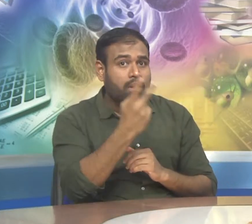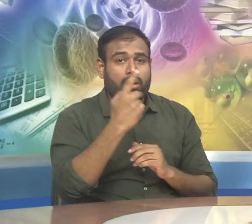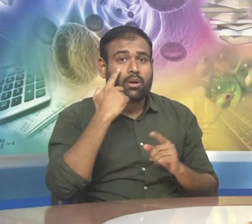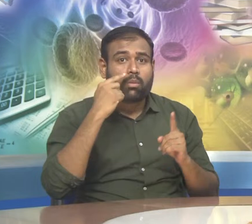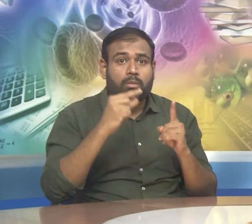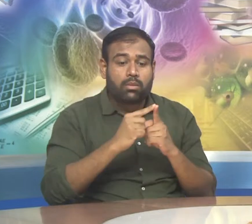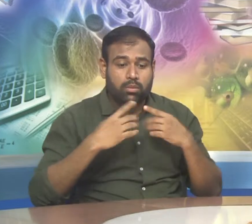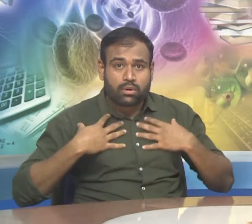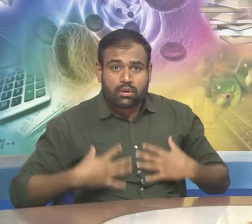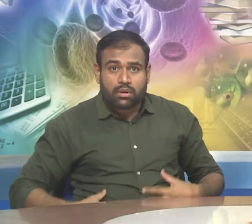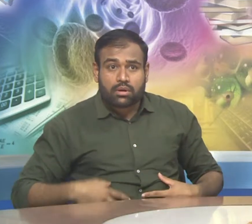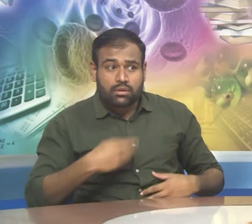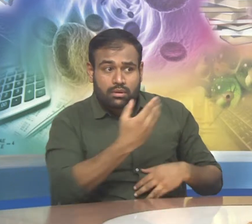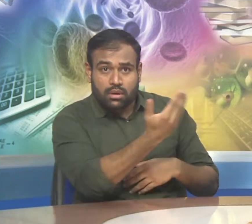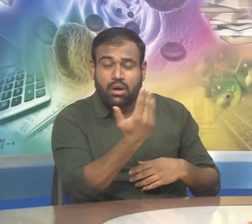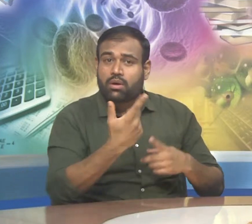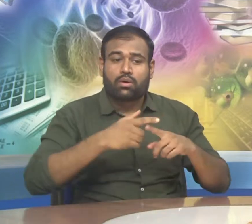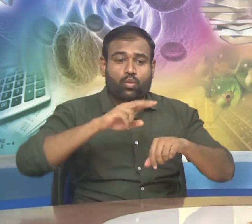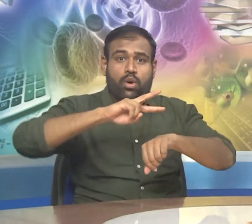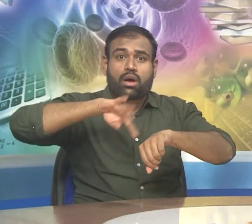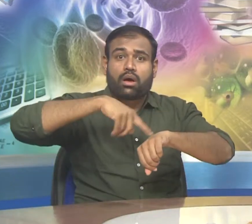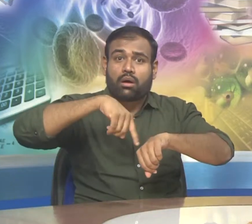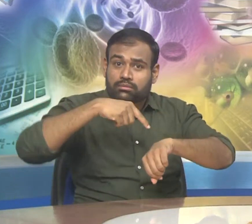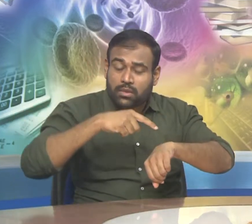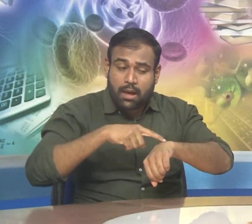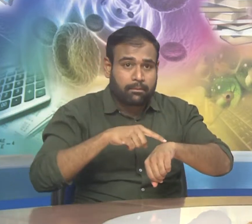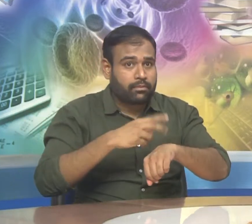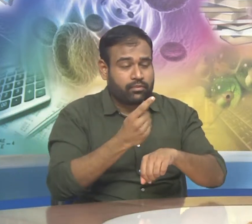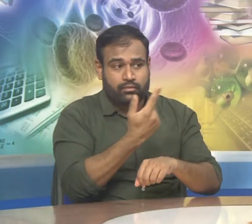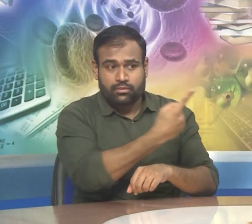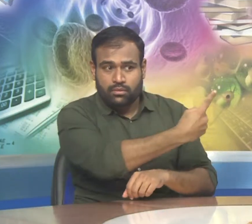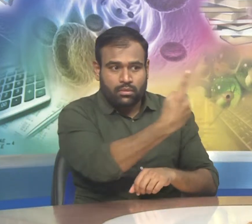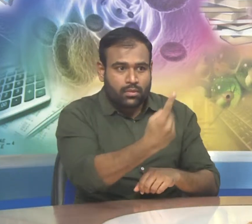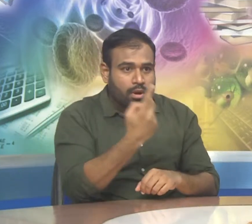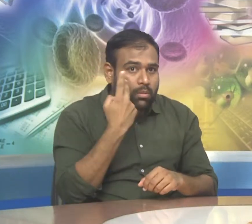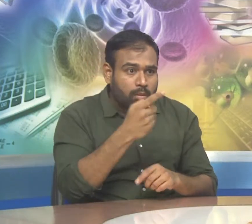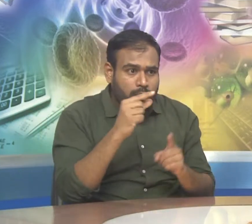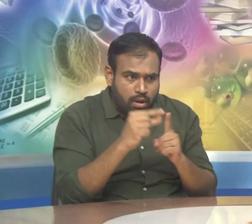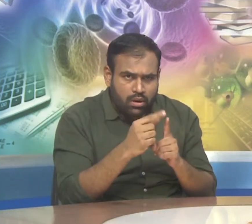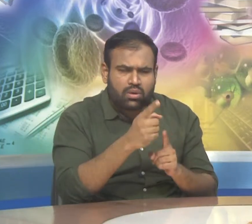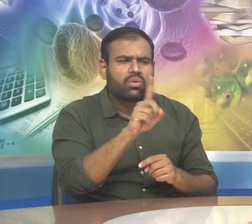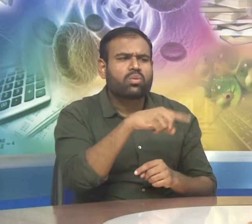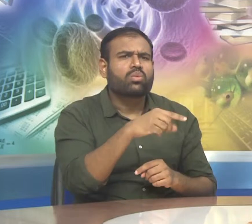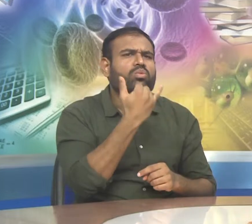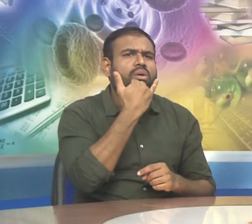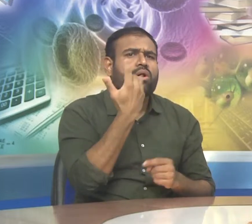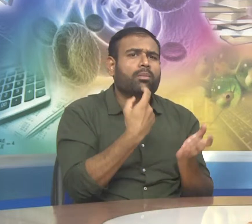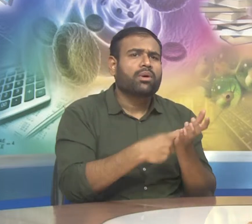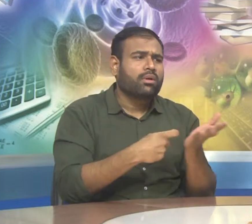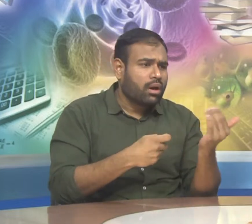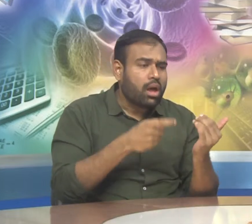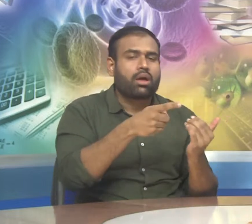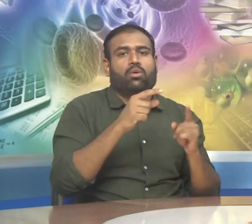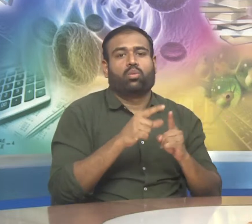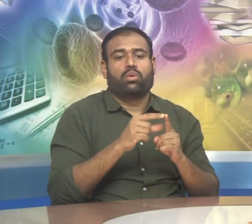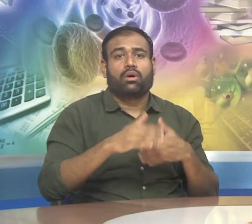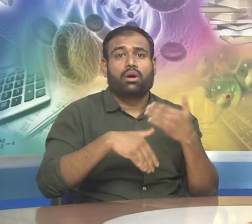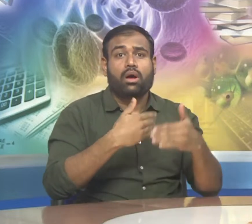habeas corpus can be issued against both public